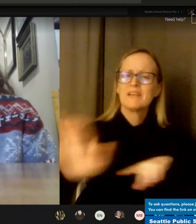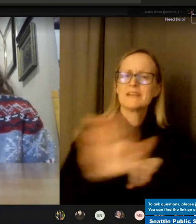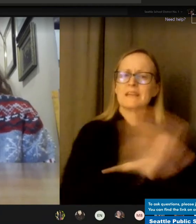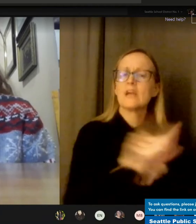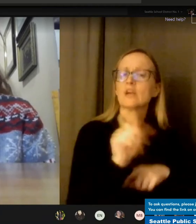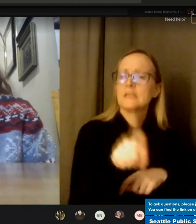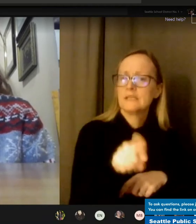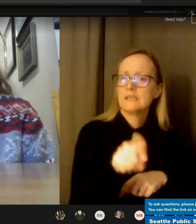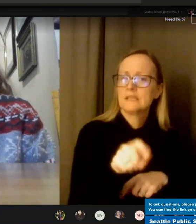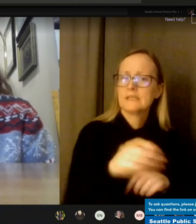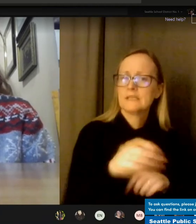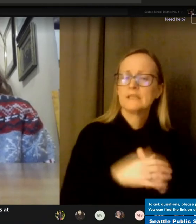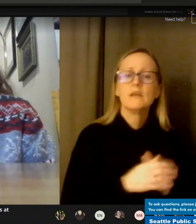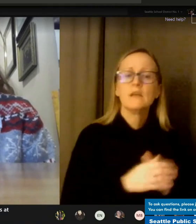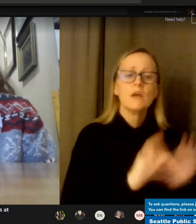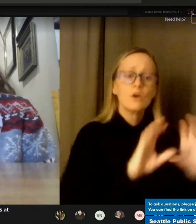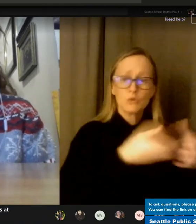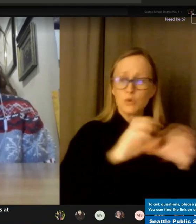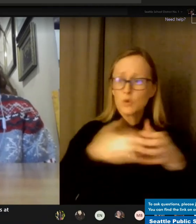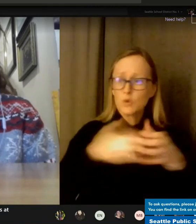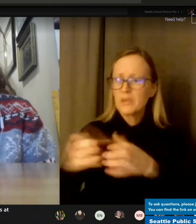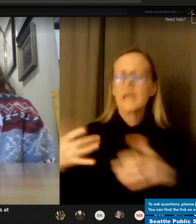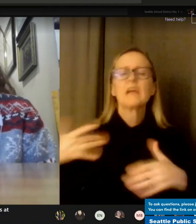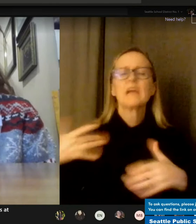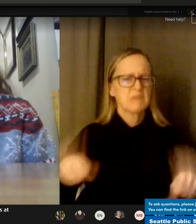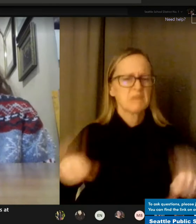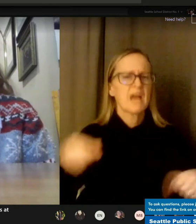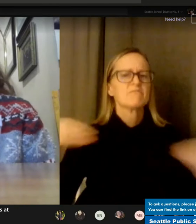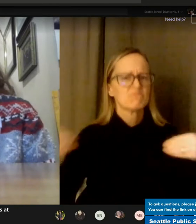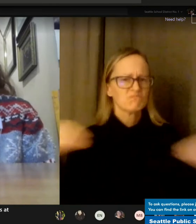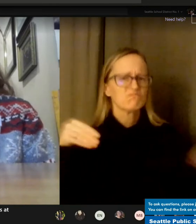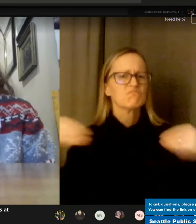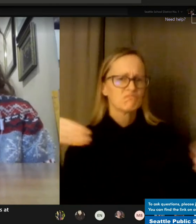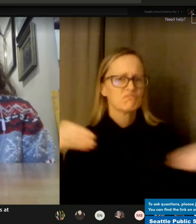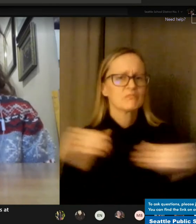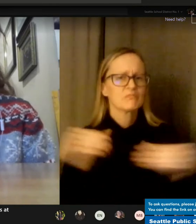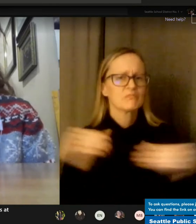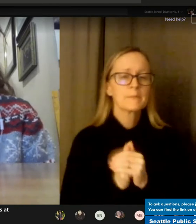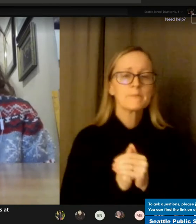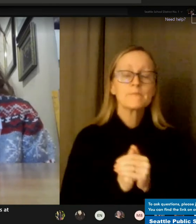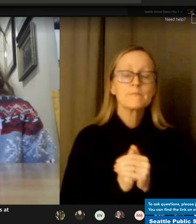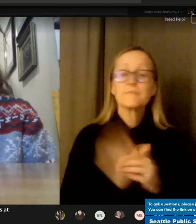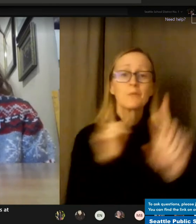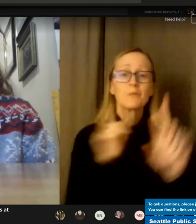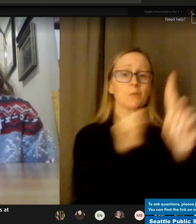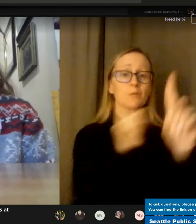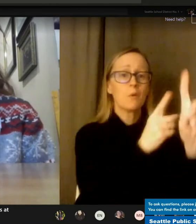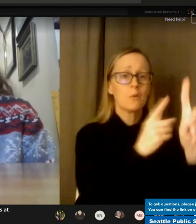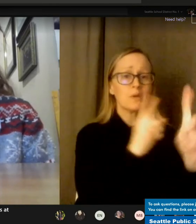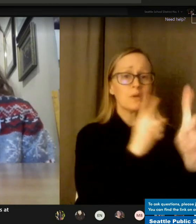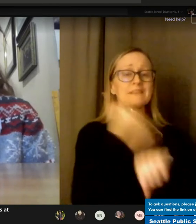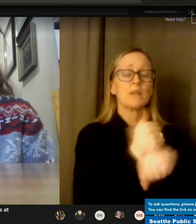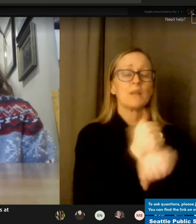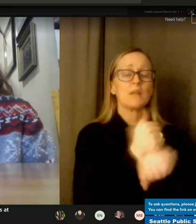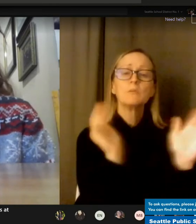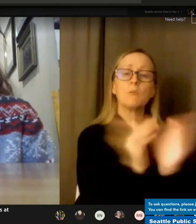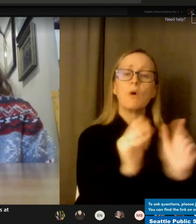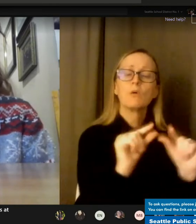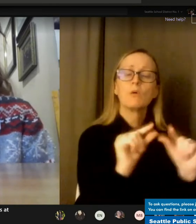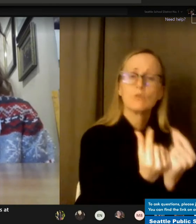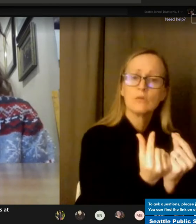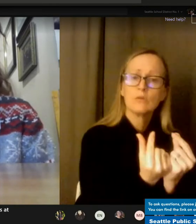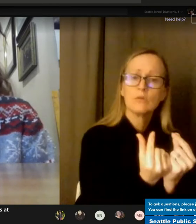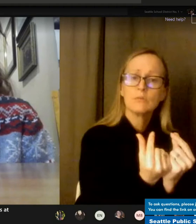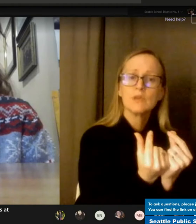very flexible. The goal in small grouping students may be to create smaller groups that allow more students'